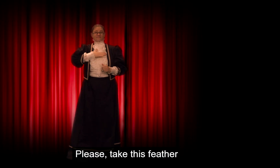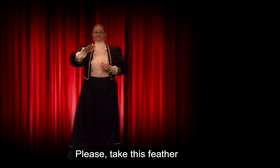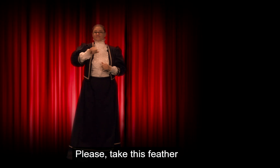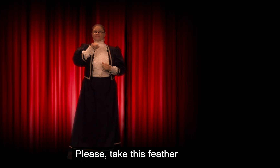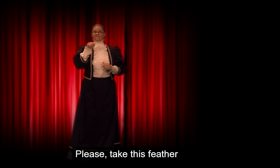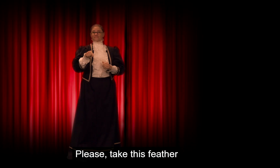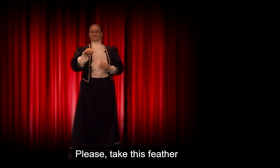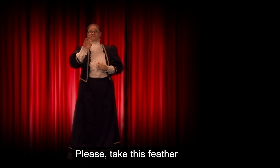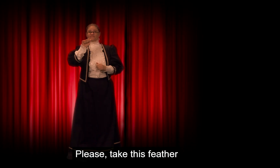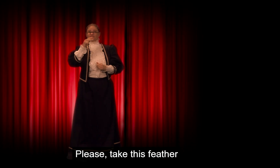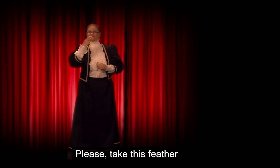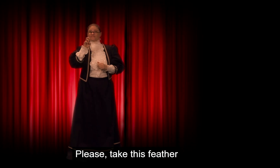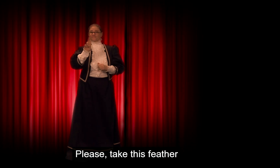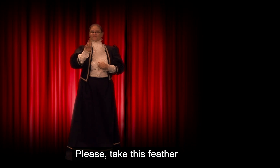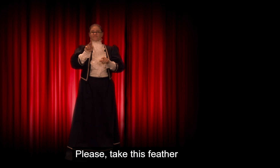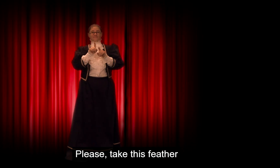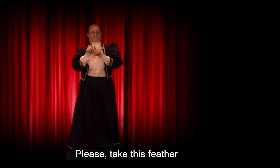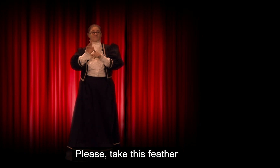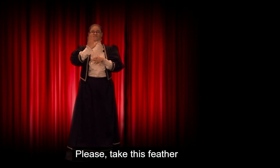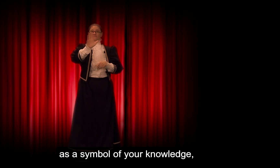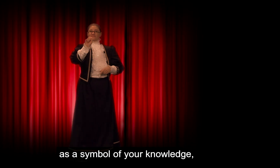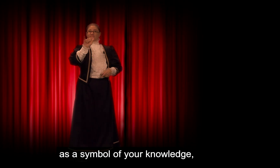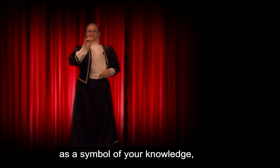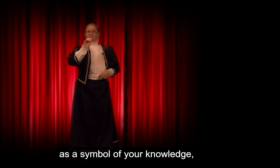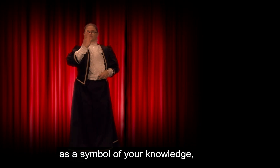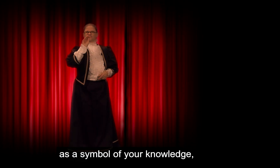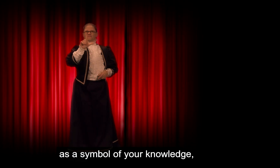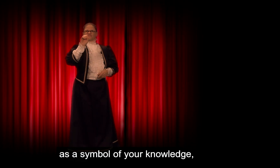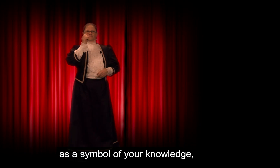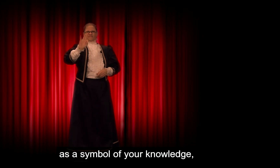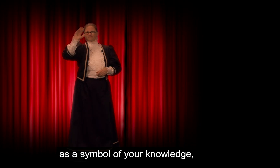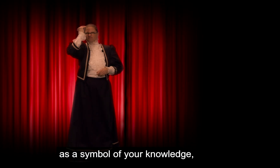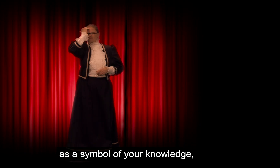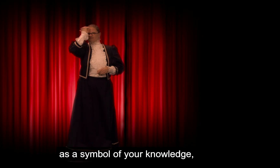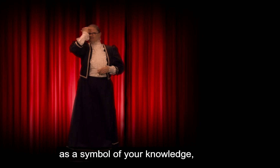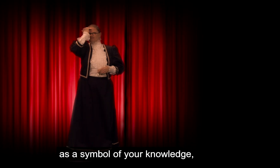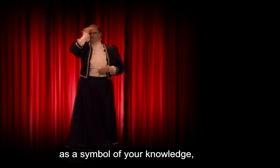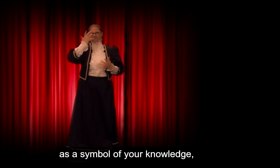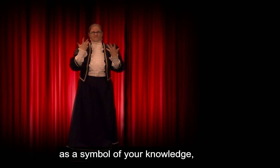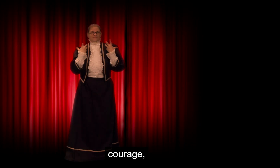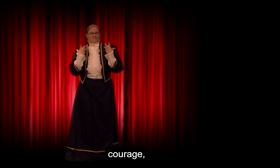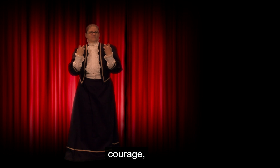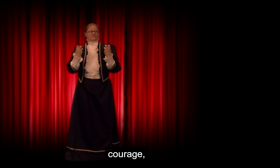Please take this feather as a symbol of your knowledge,